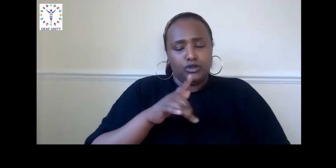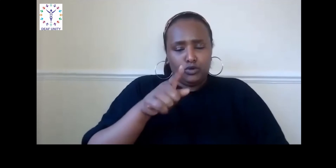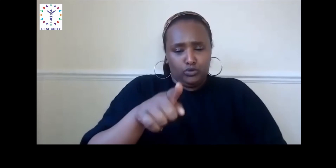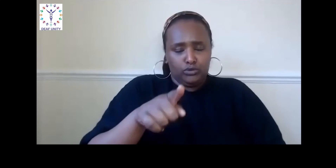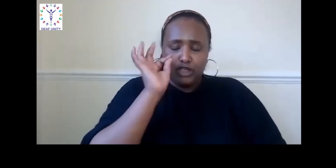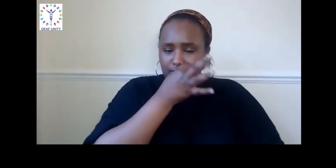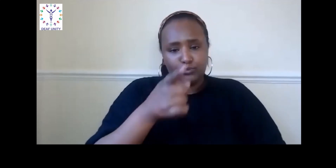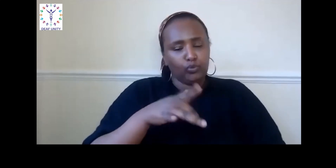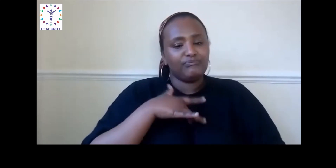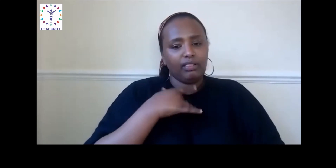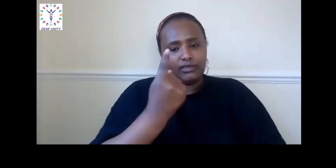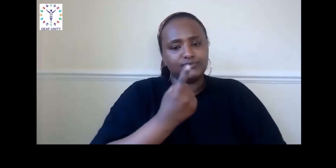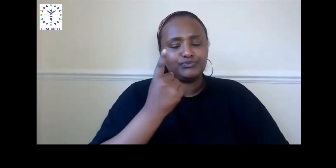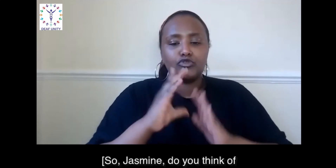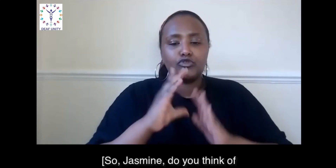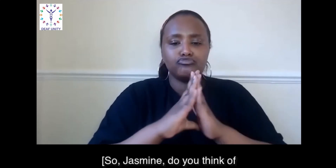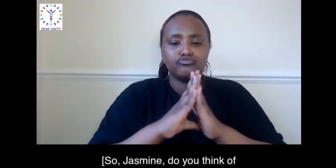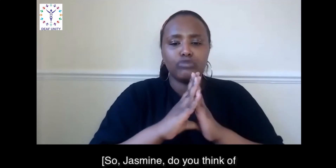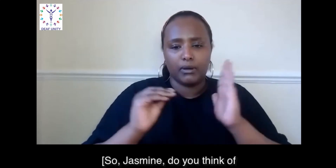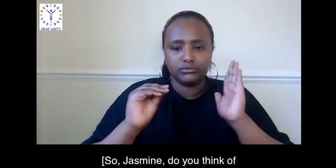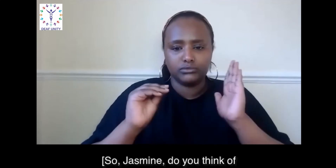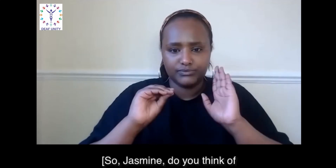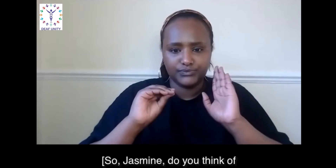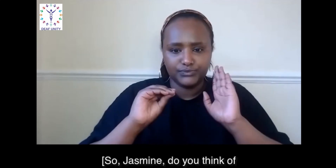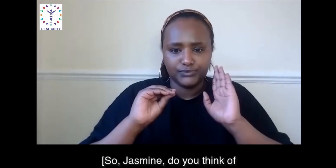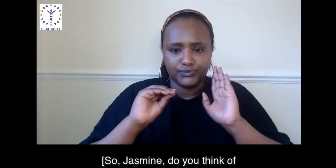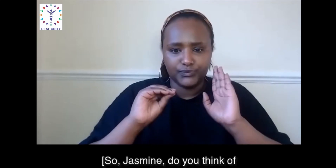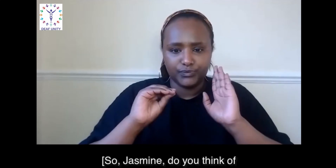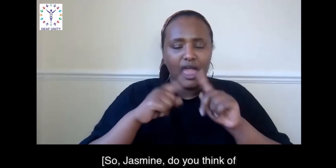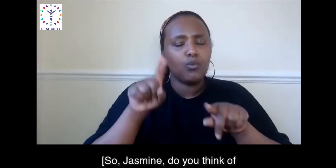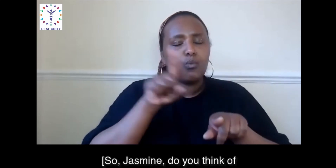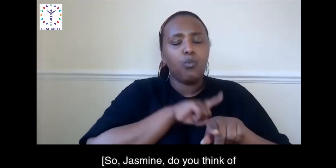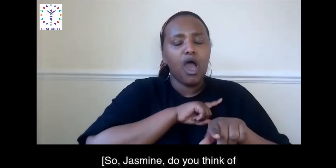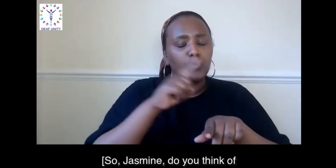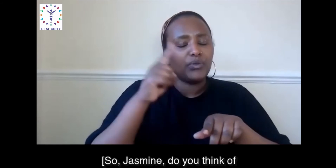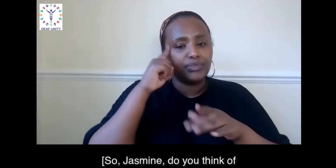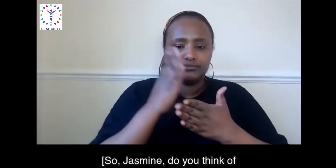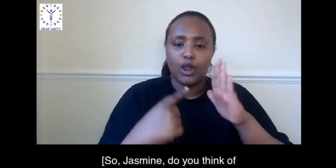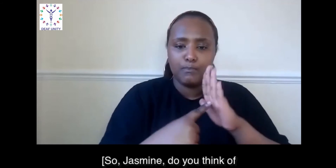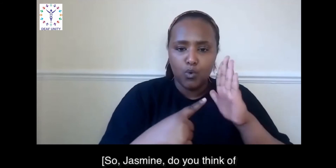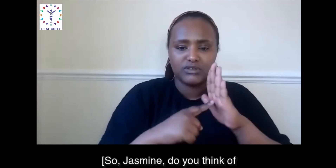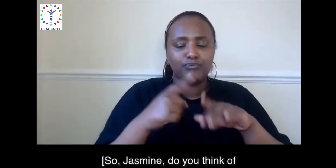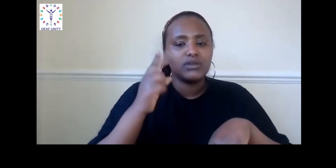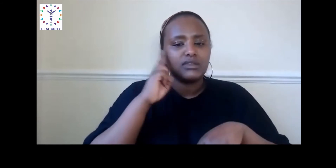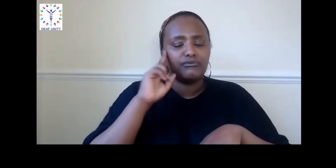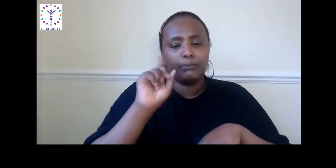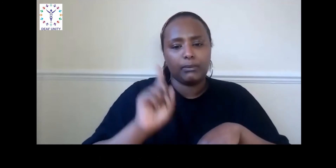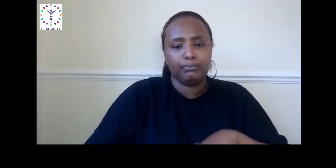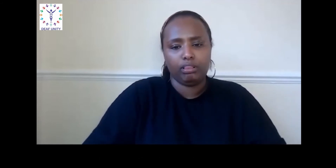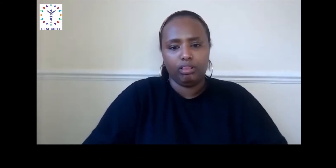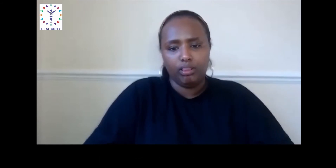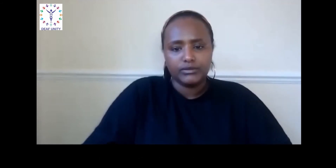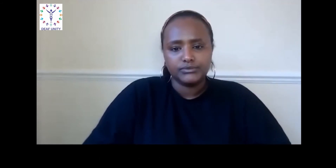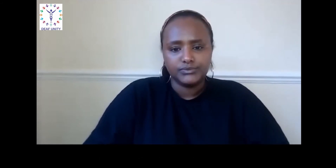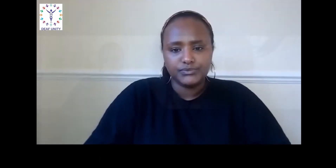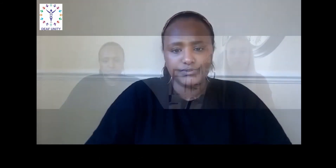Thank you for explaining that. So, Jasmine, do you think of yourself as a role model? And why is that important for deaf people?